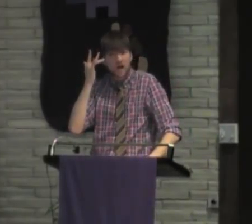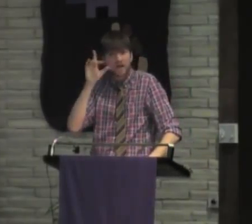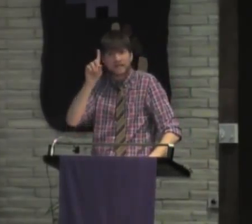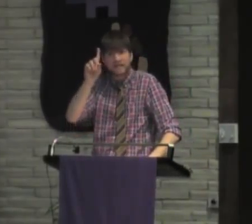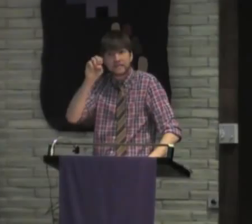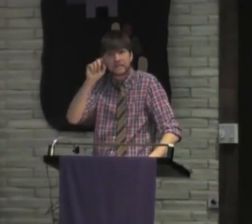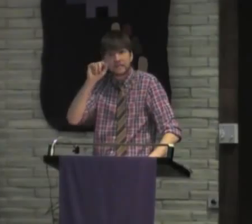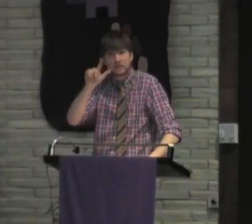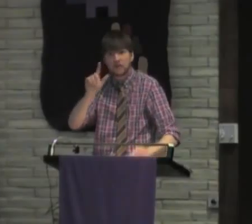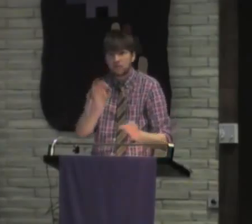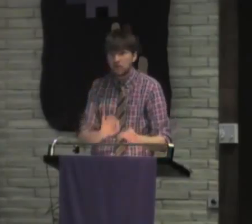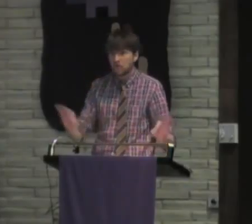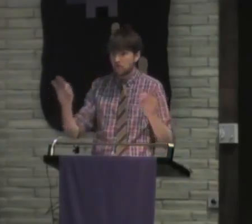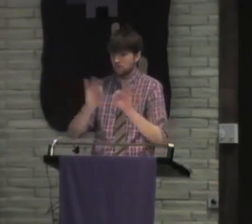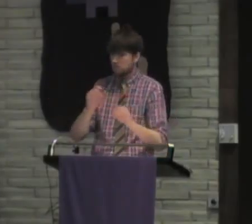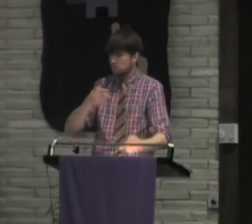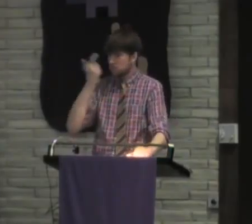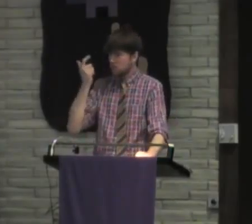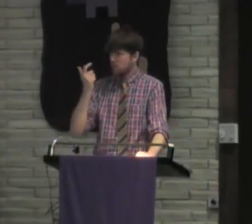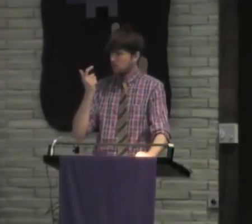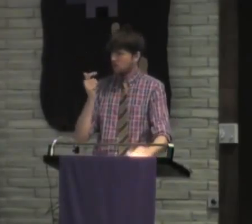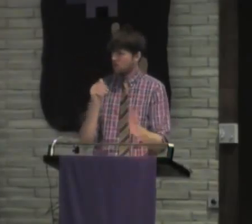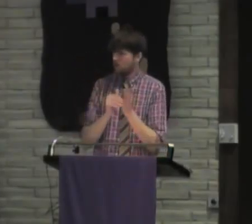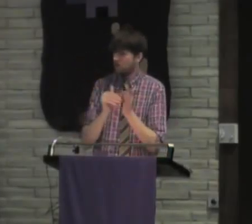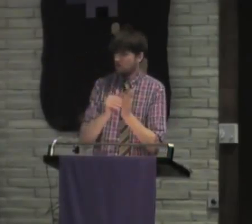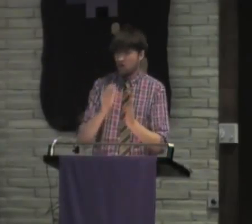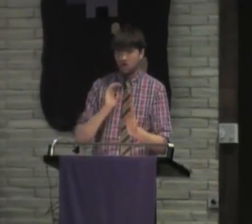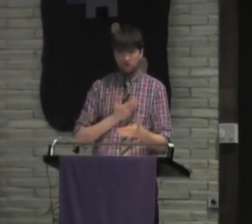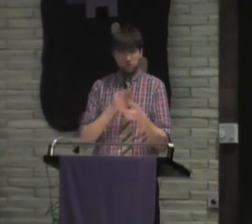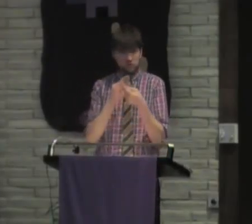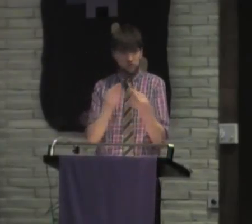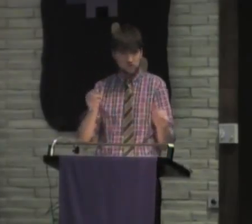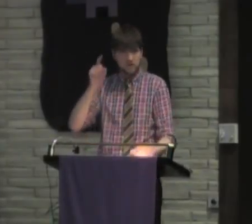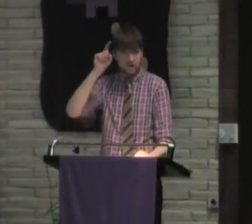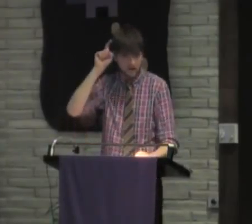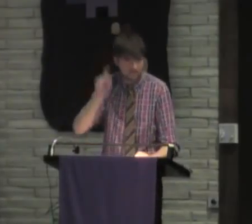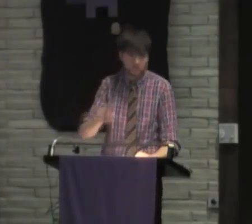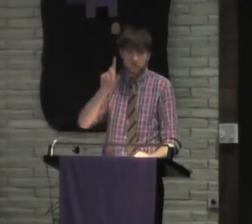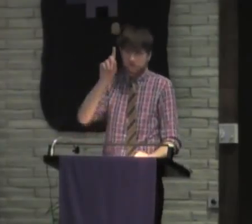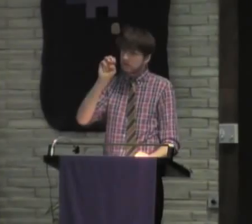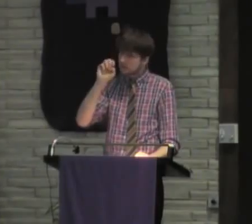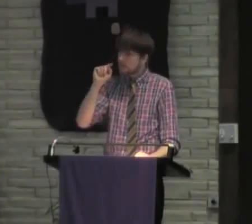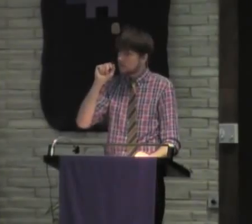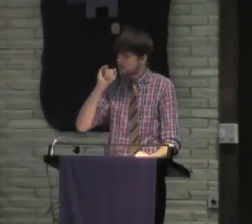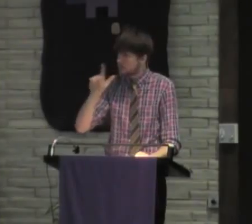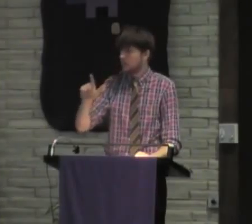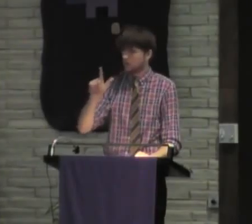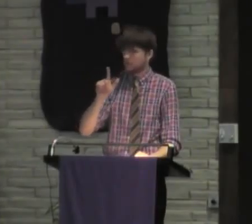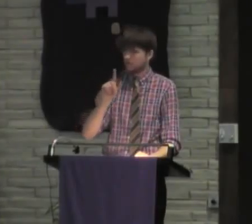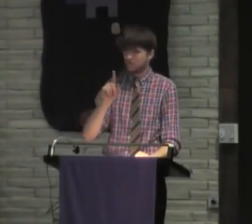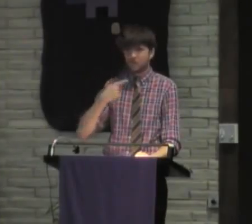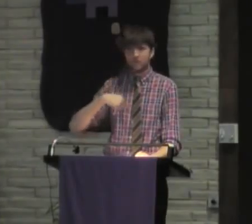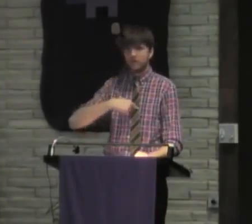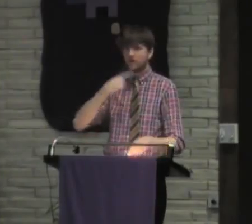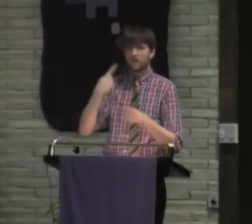detailed information. The reason the details are important, because often our solutions have to be